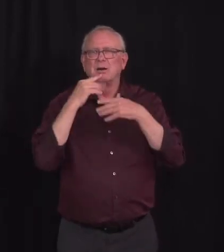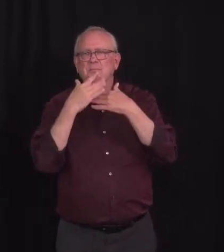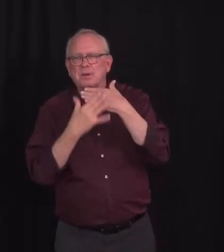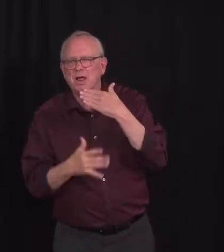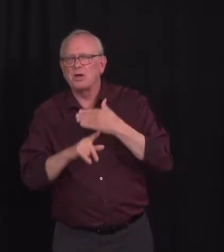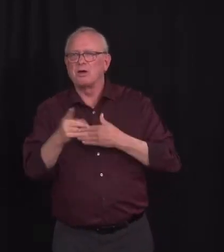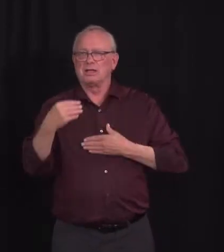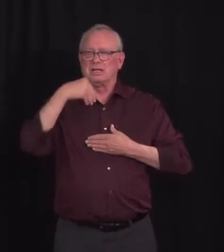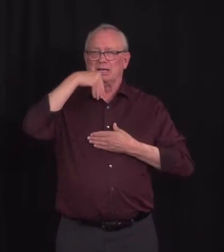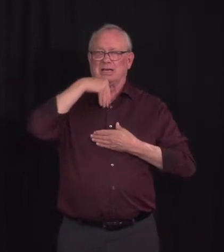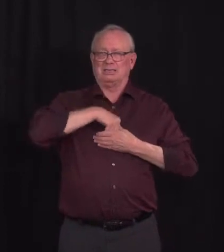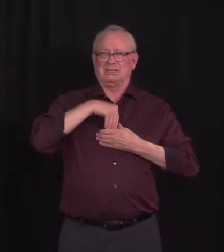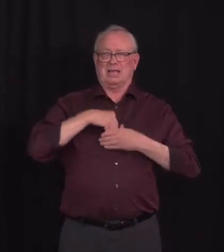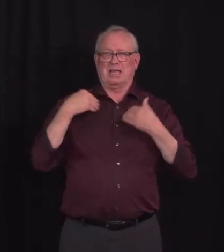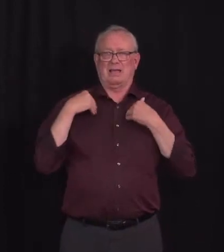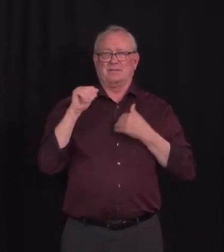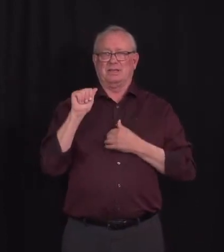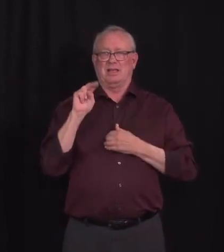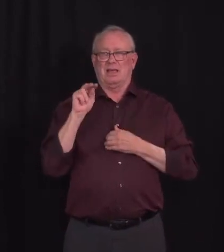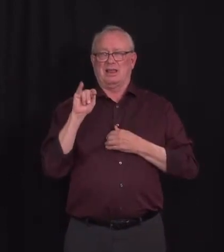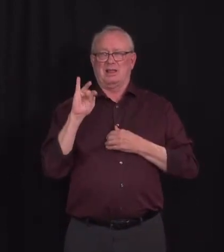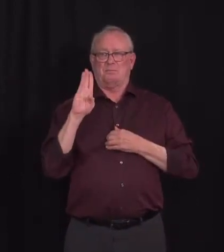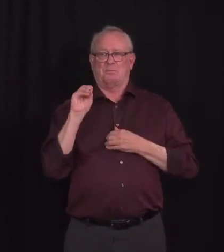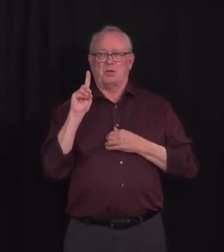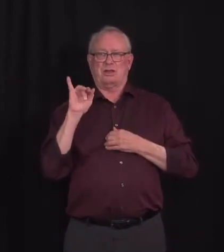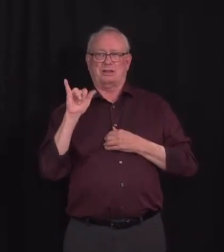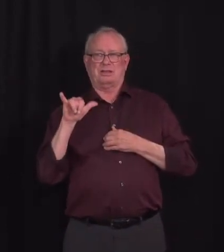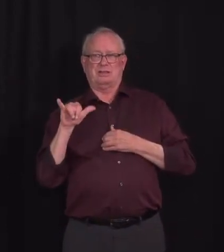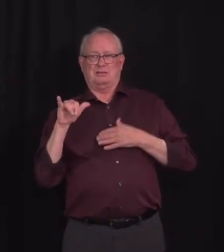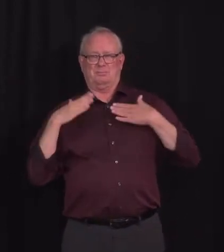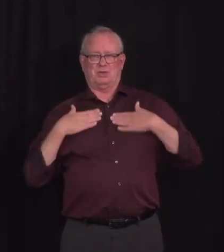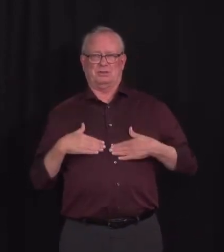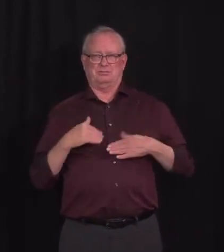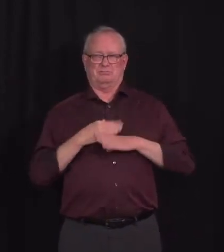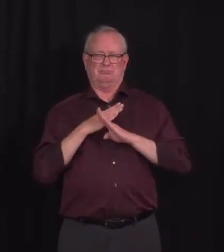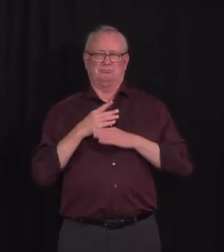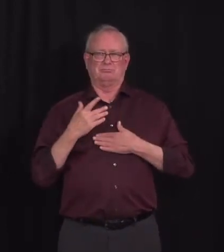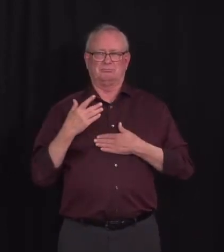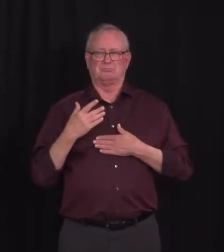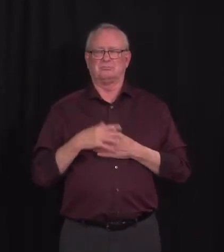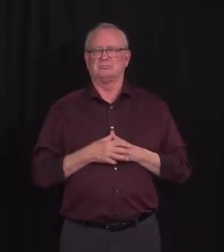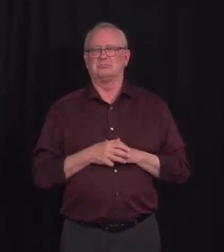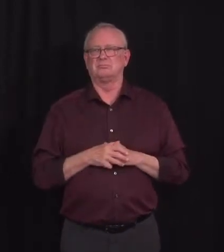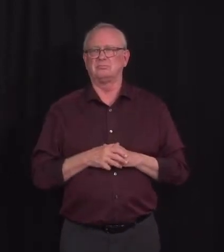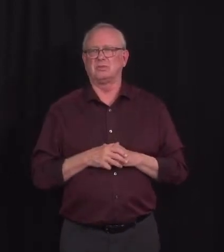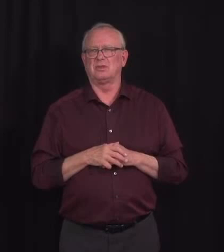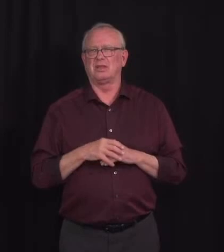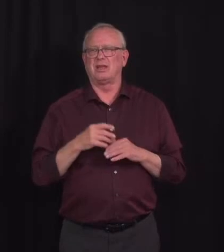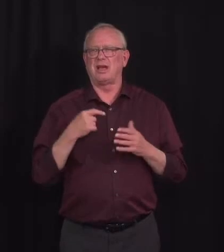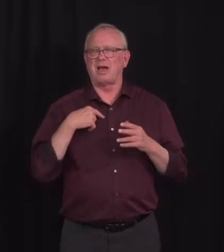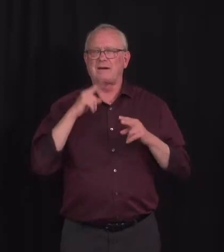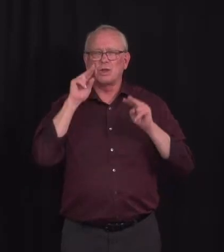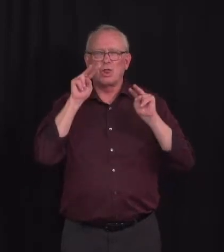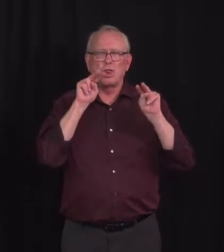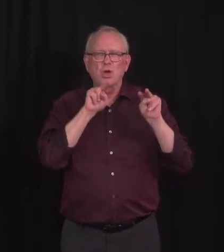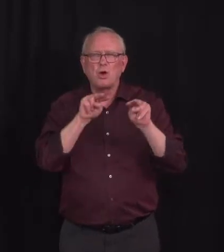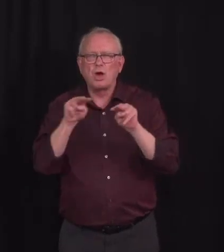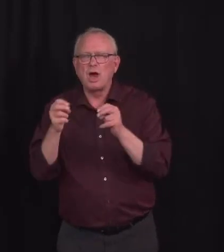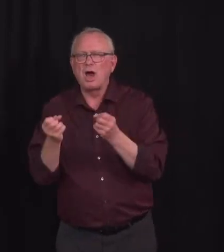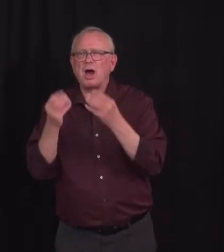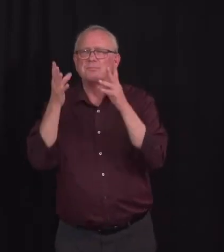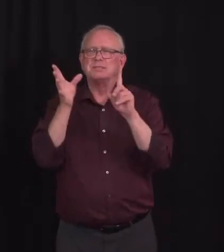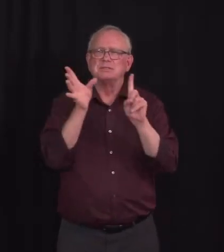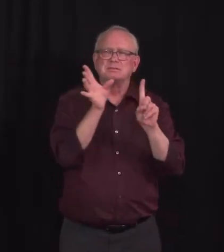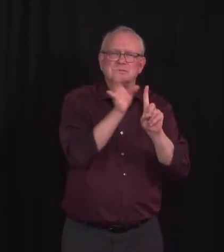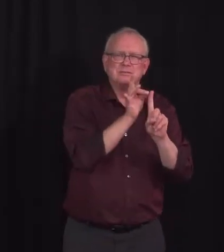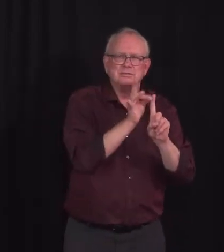about 5% in mid-January, when we look at the cases we've diagnosed, and we know based on our historical serology